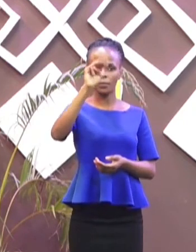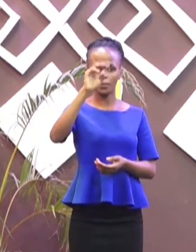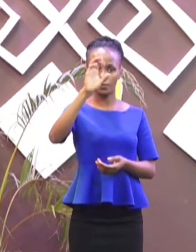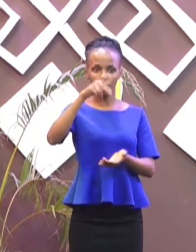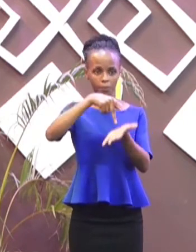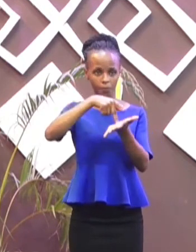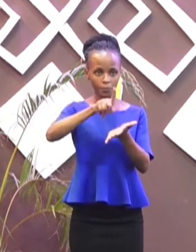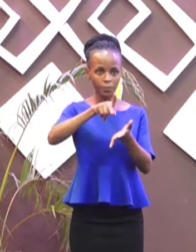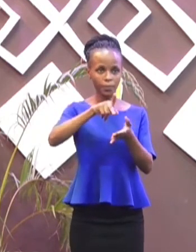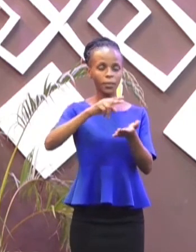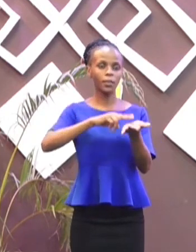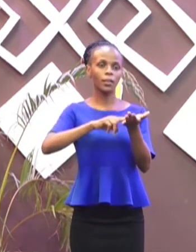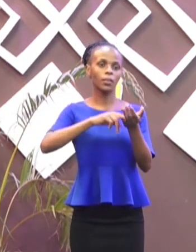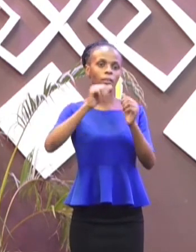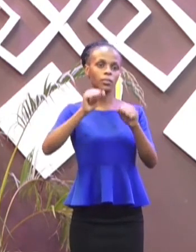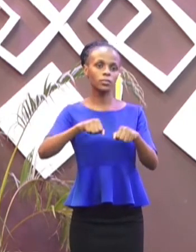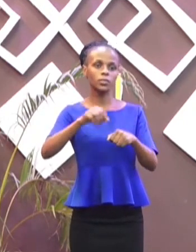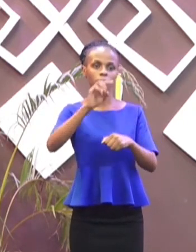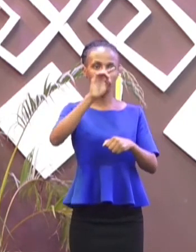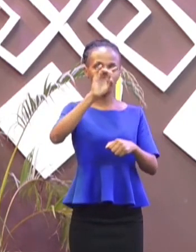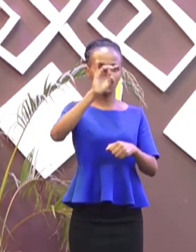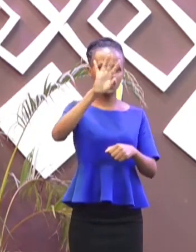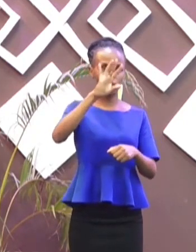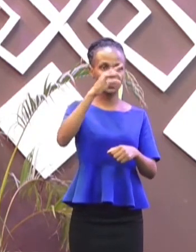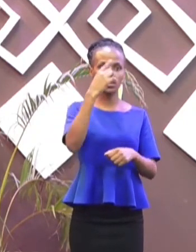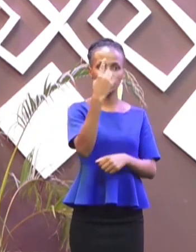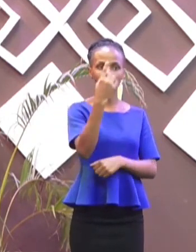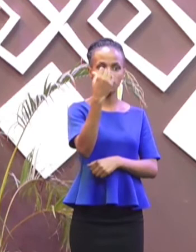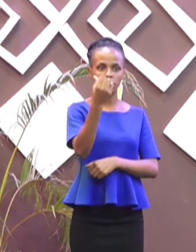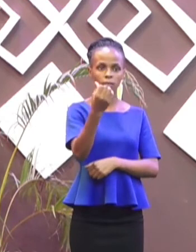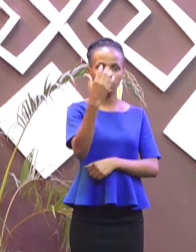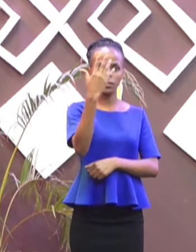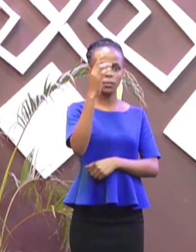momope merchant code eyabe MTN